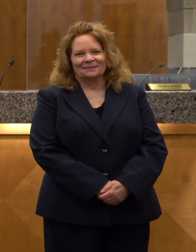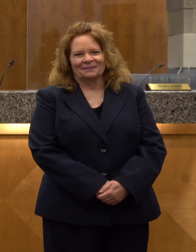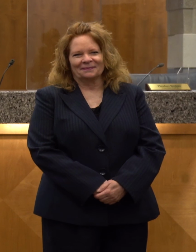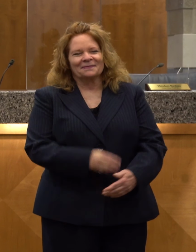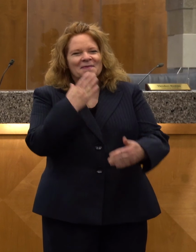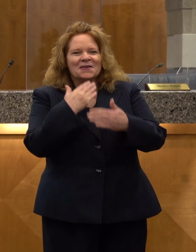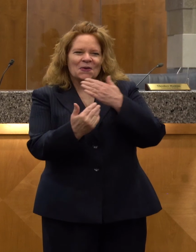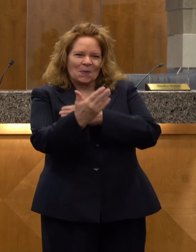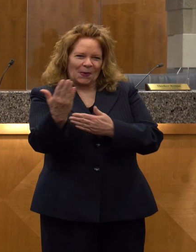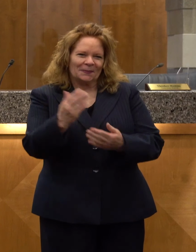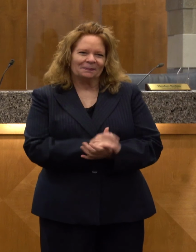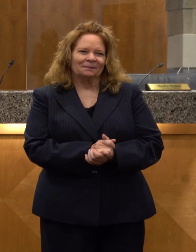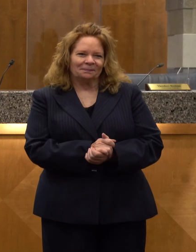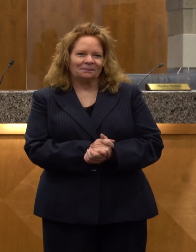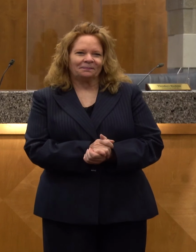Good morning.